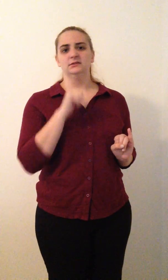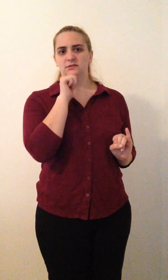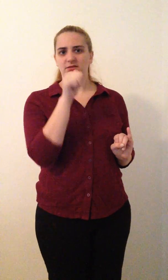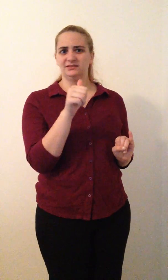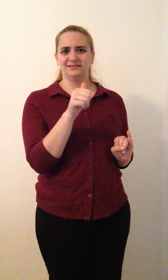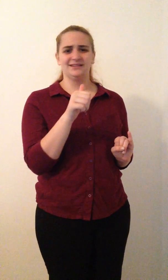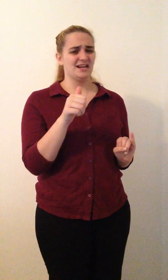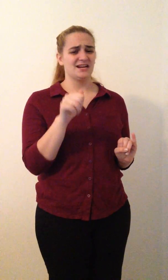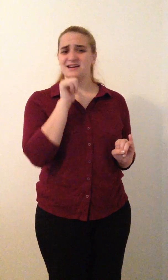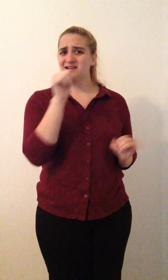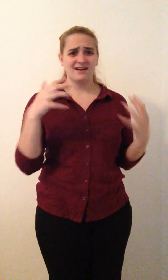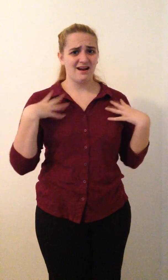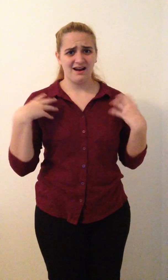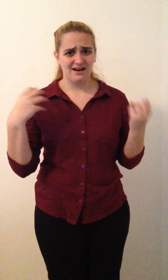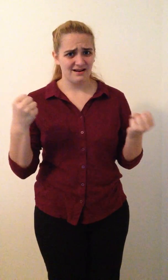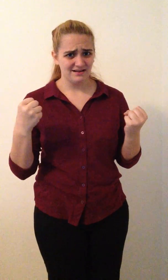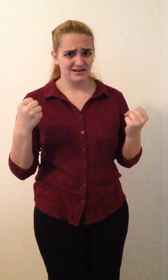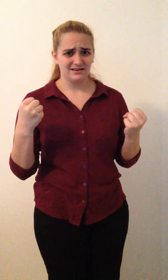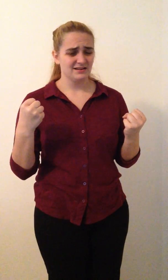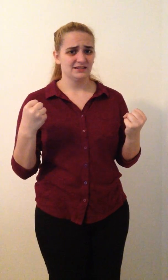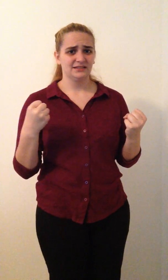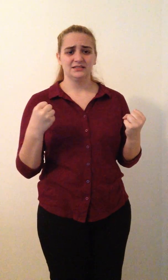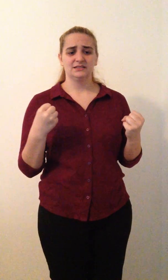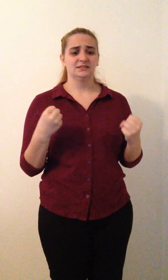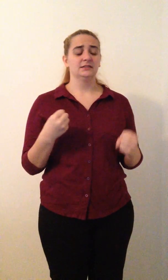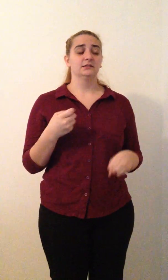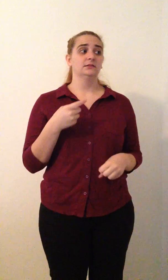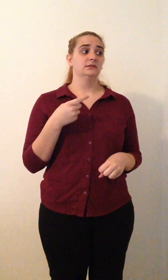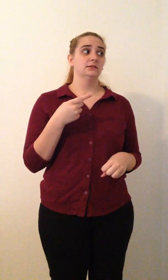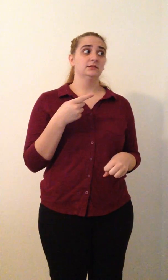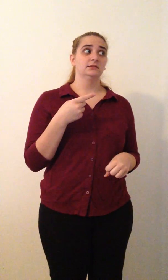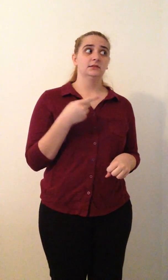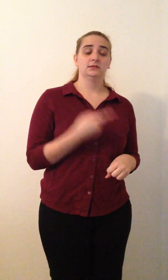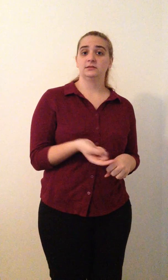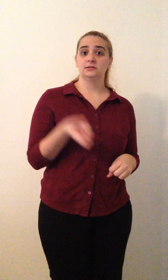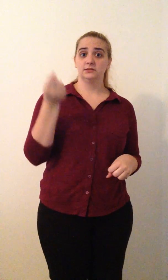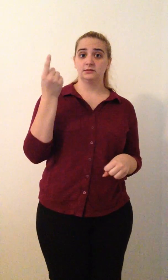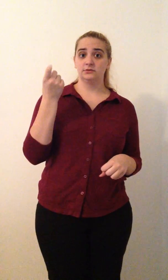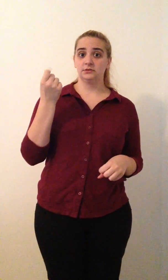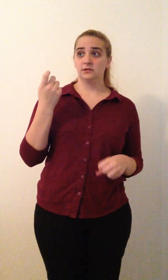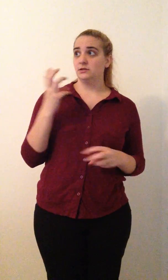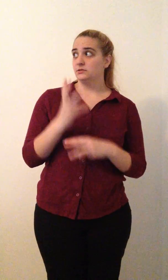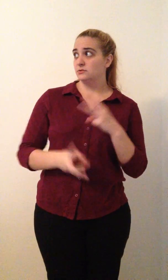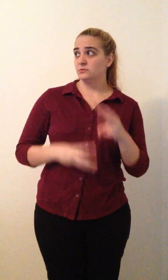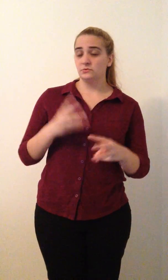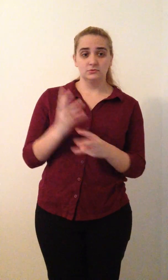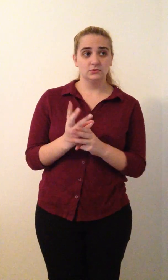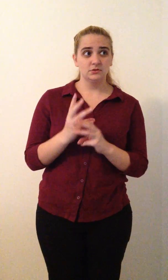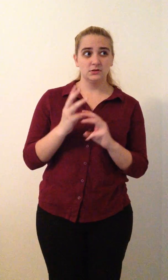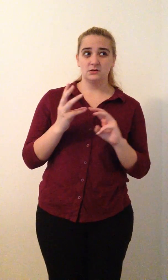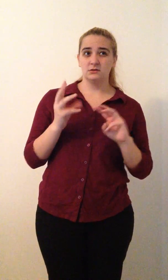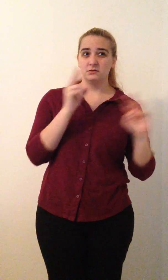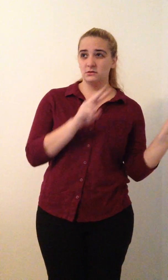because they're really out of touch with reality and what's going on within themselves.